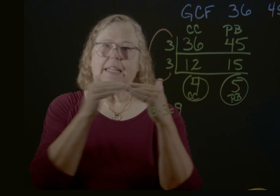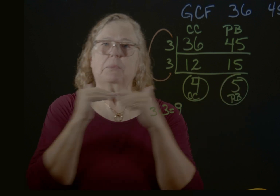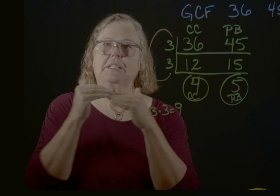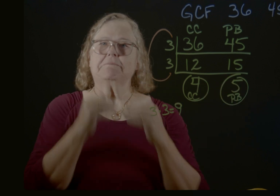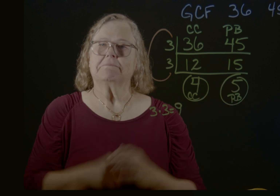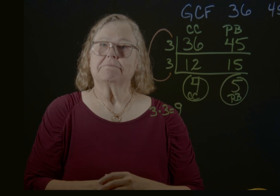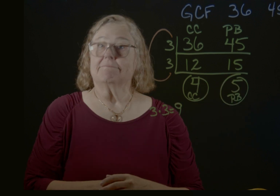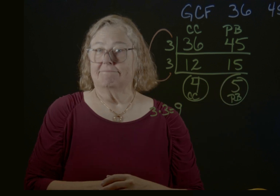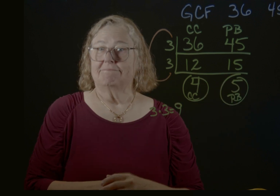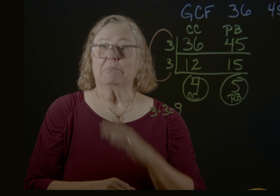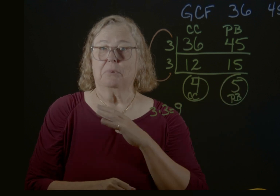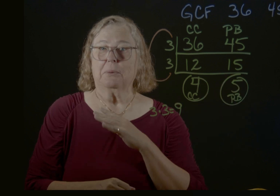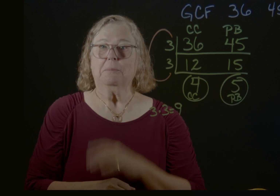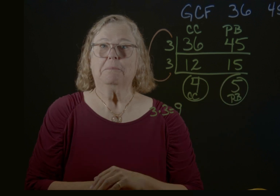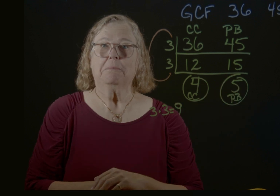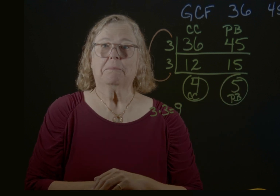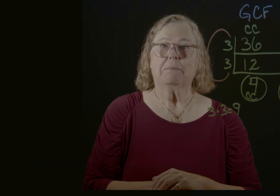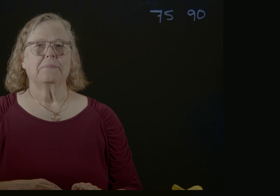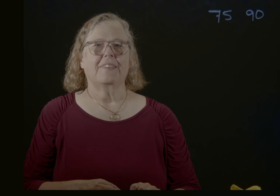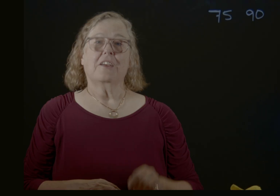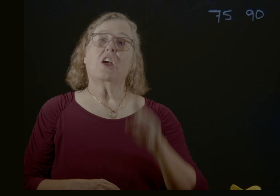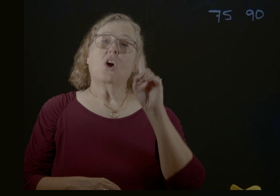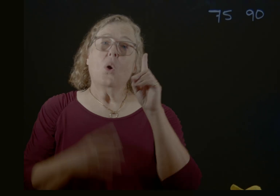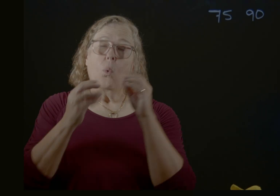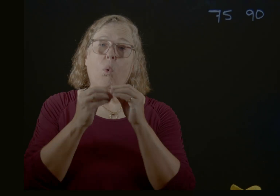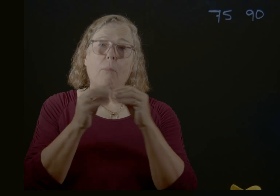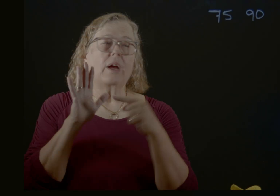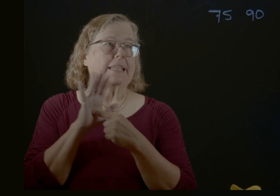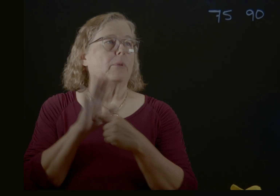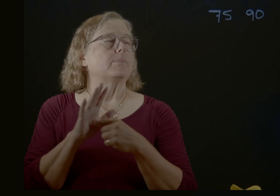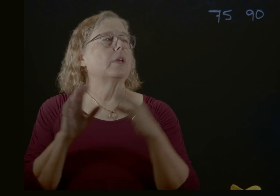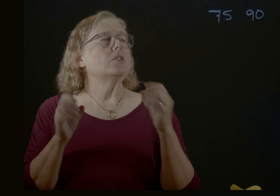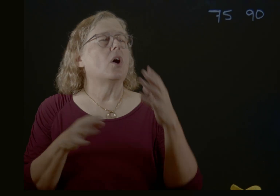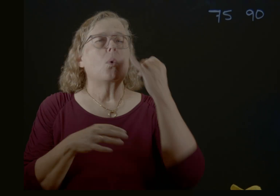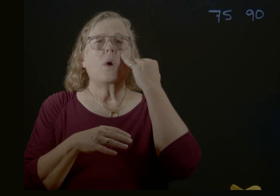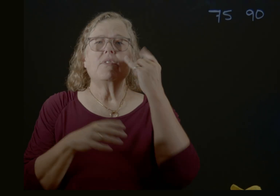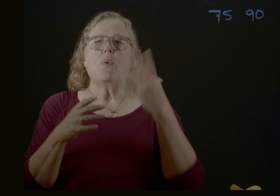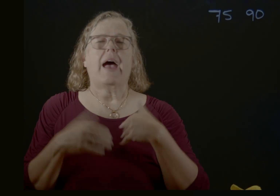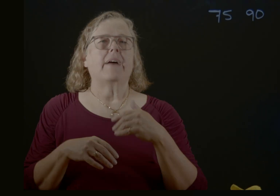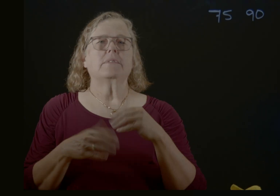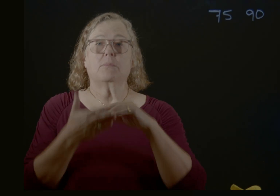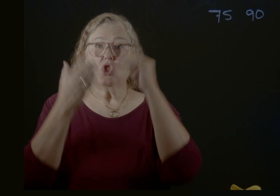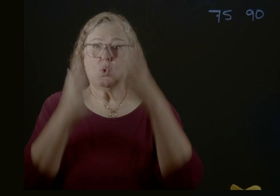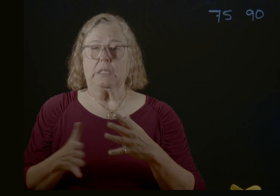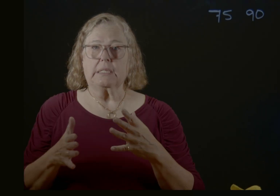And that's how we're going to divide it up evenly. Pretty cool. All right, just one more example. What if we have